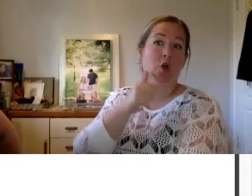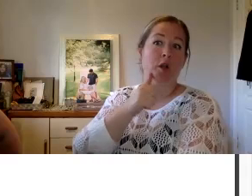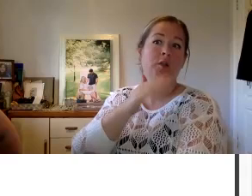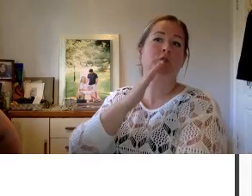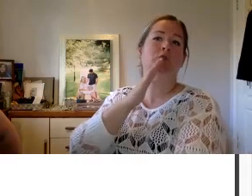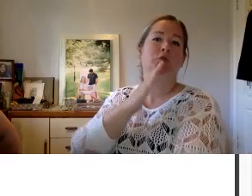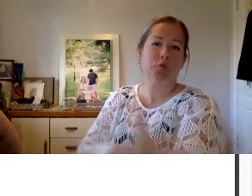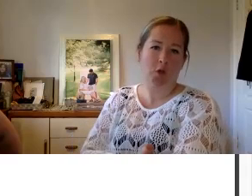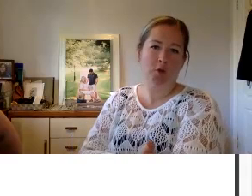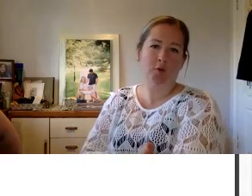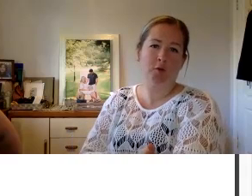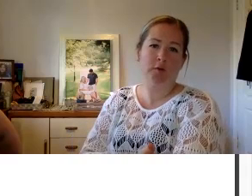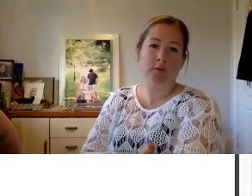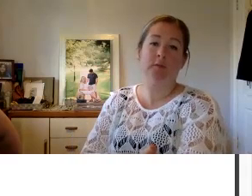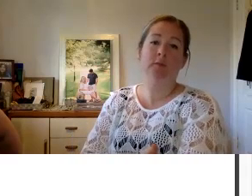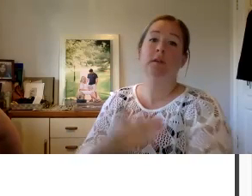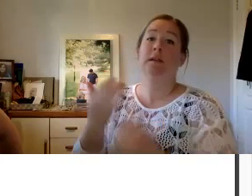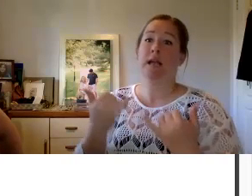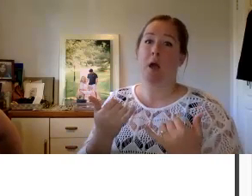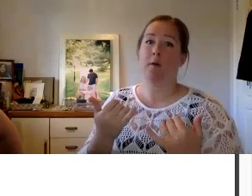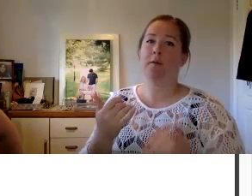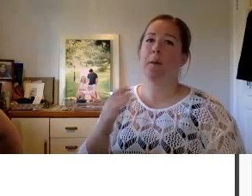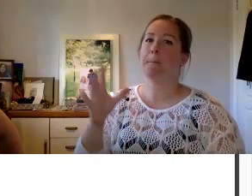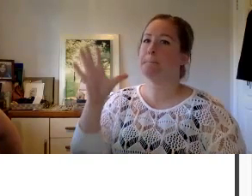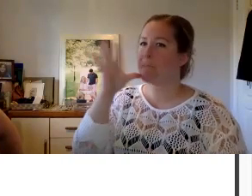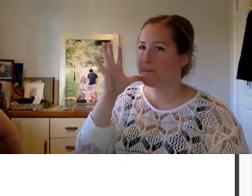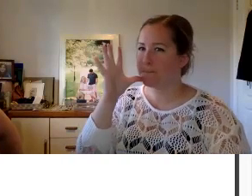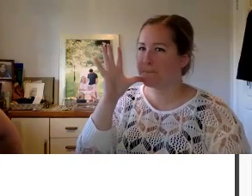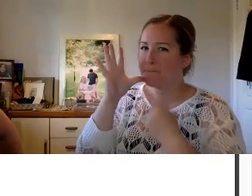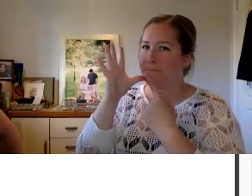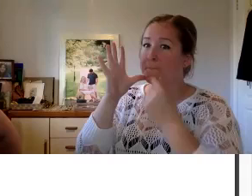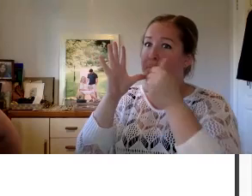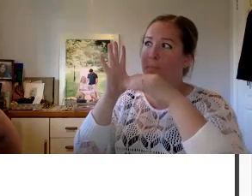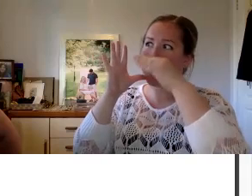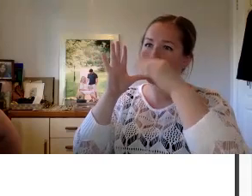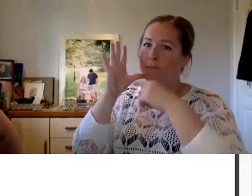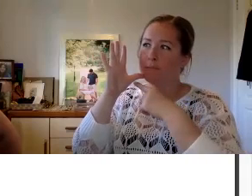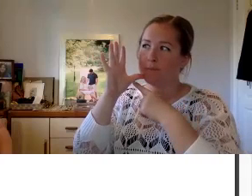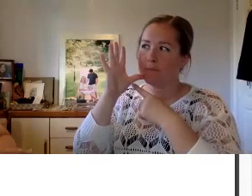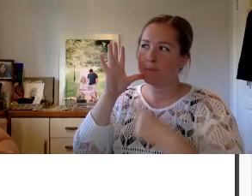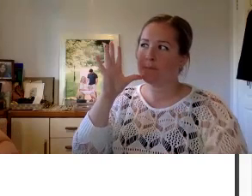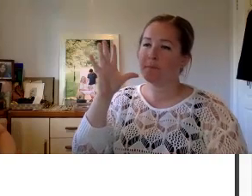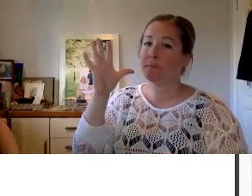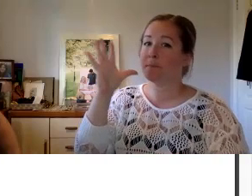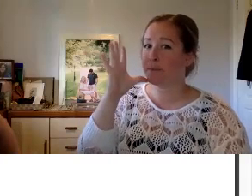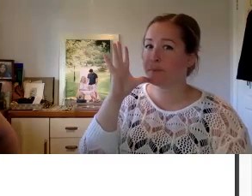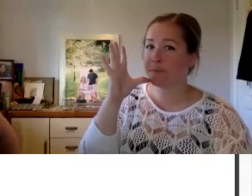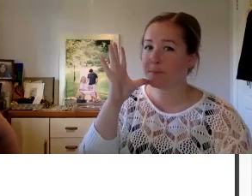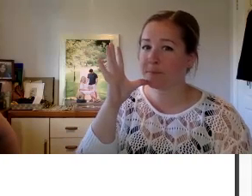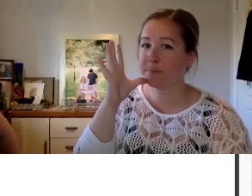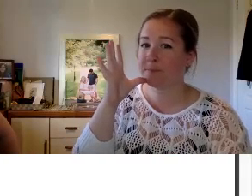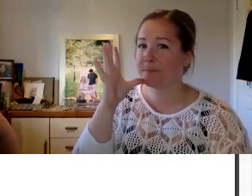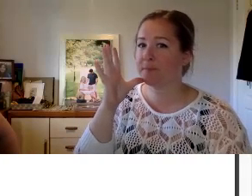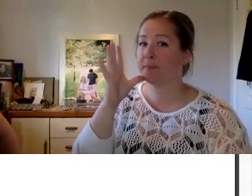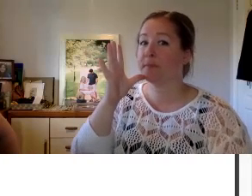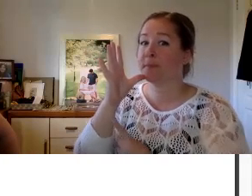Daughter. Remember how you use girl? That you do daughter. Now, the word mom.